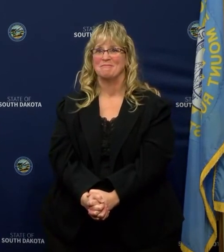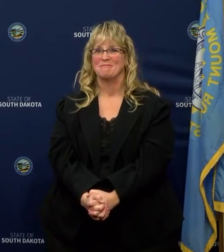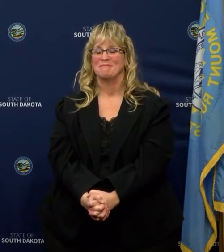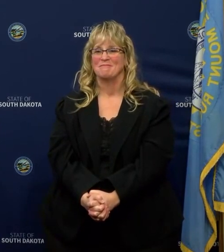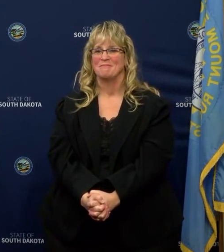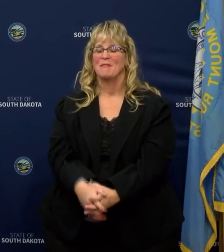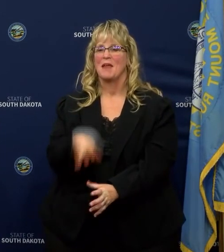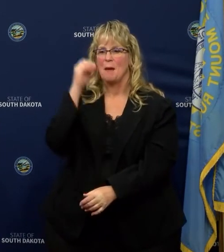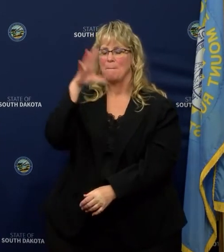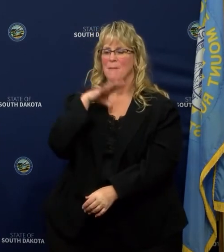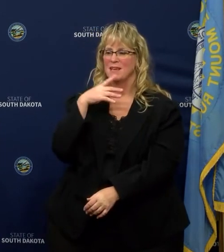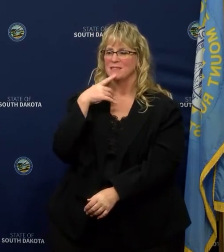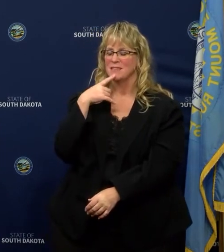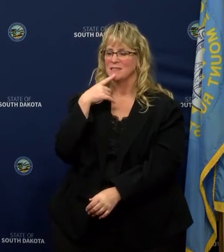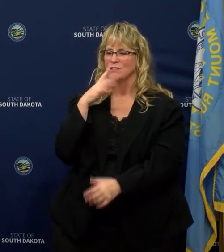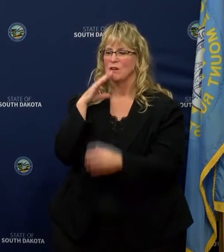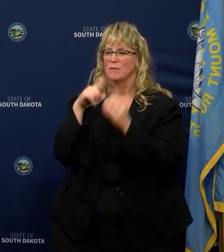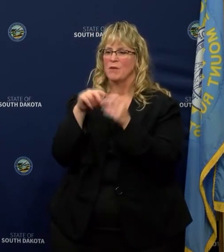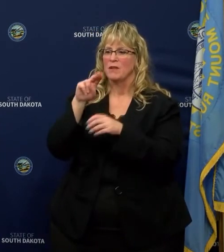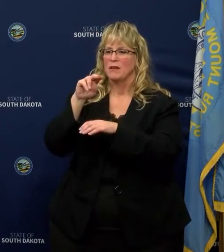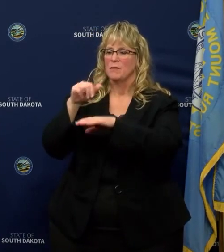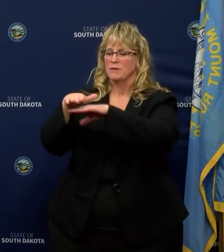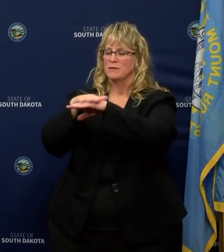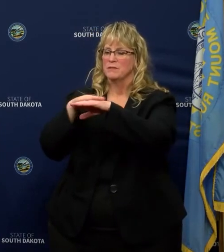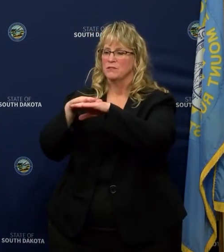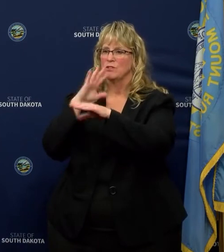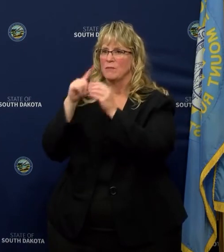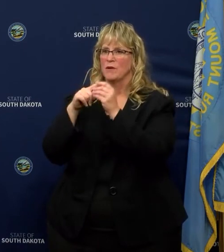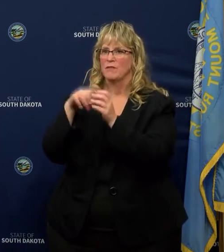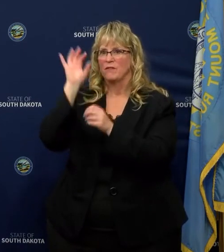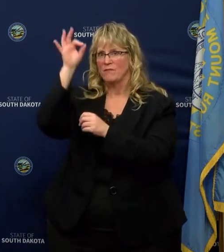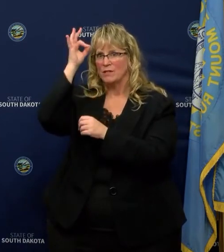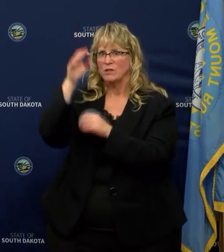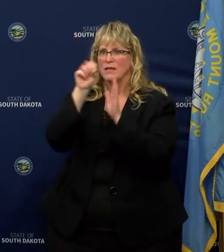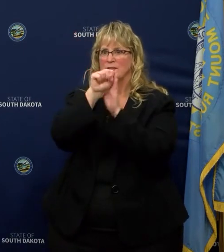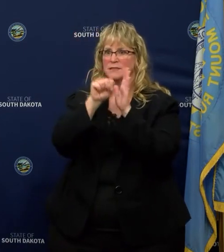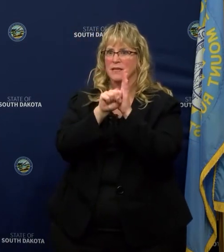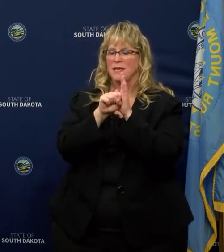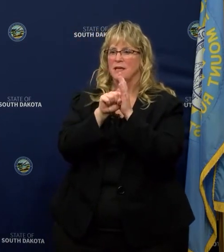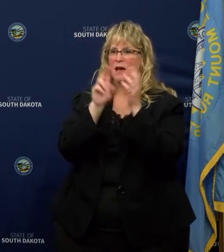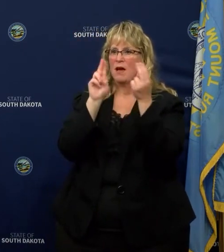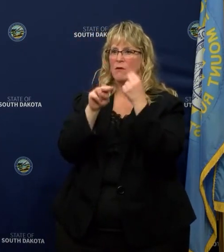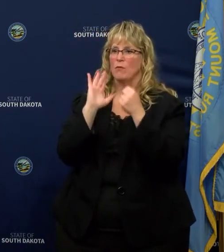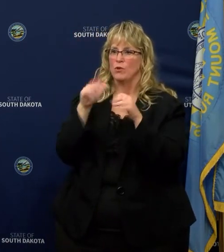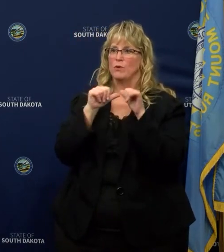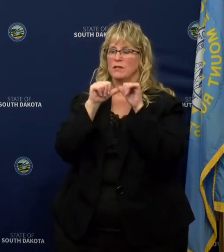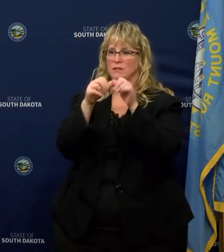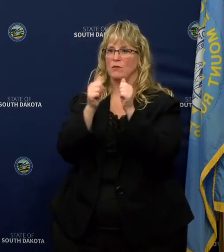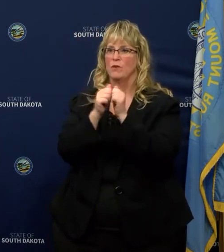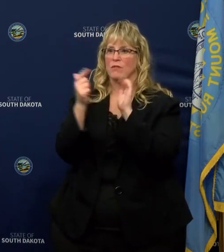The tribes don't remove the checkpoints on federal and state highways. Will you continue with the lawsuit?